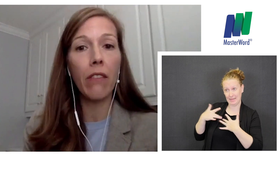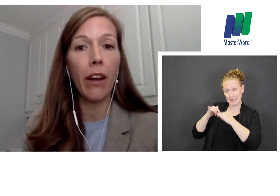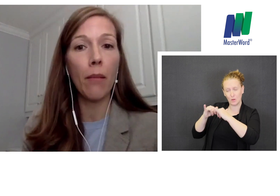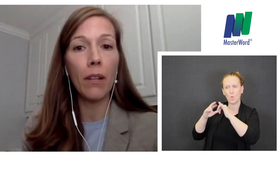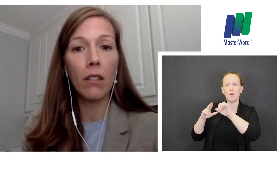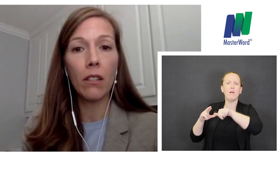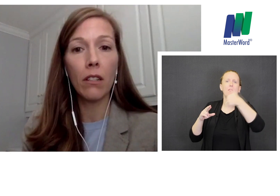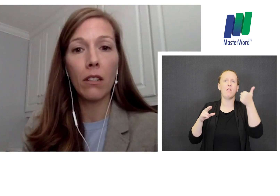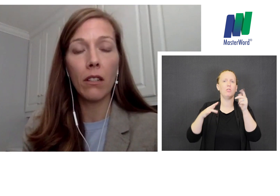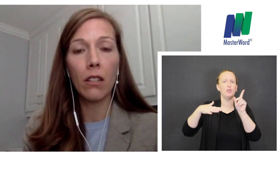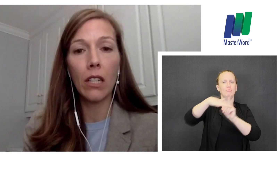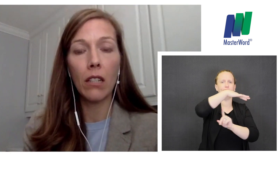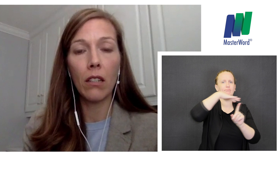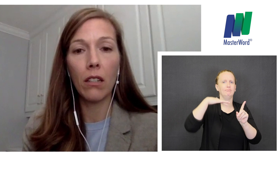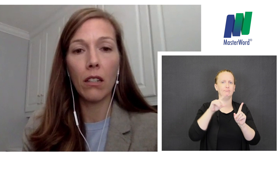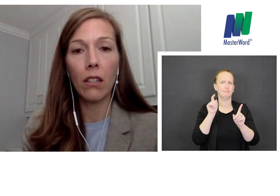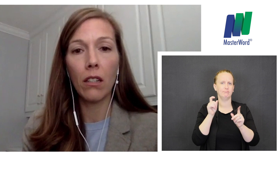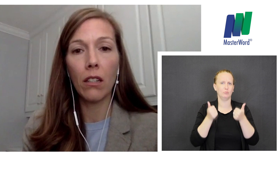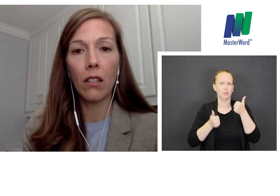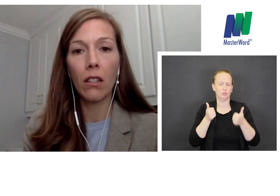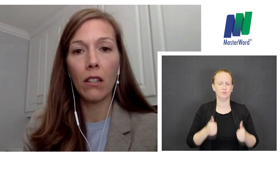different environment?